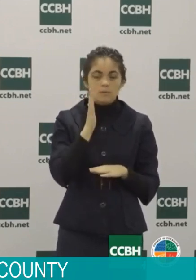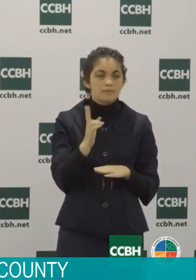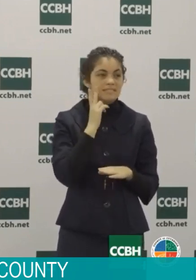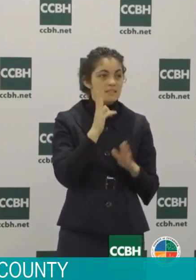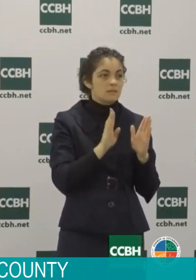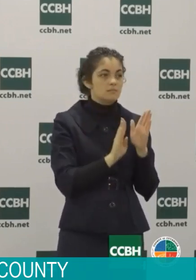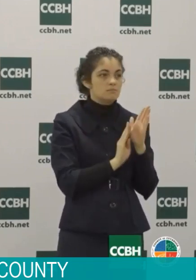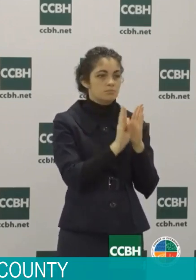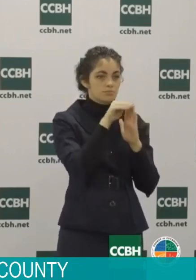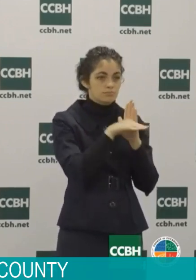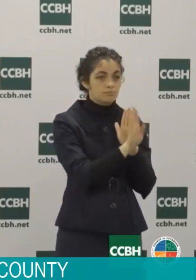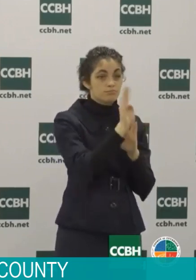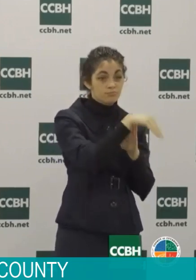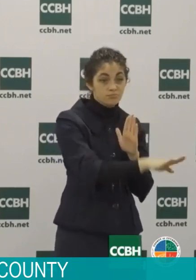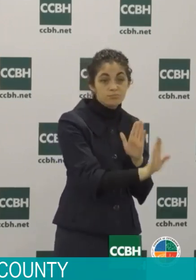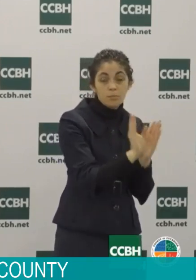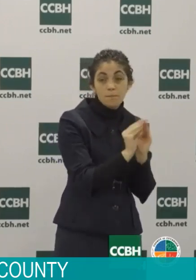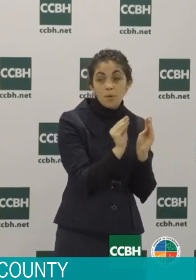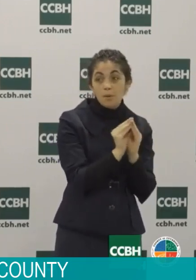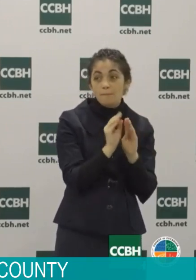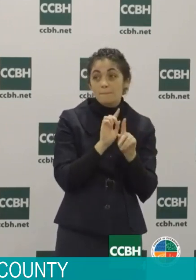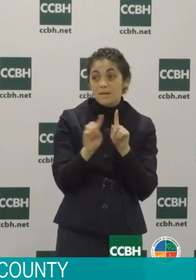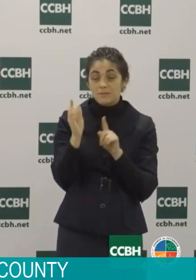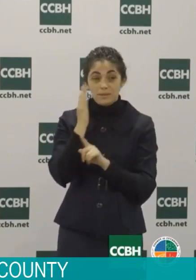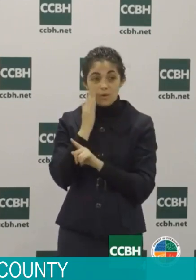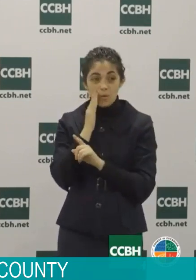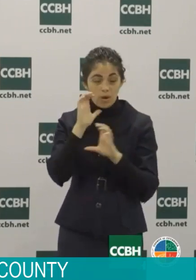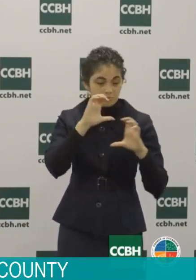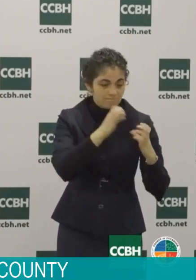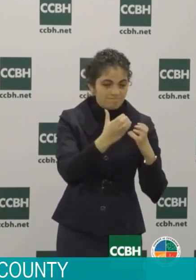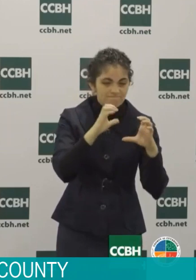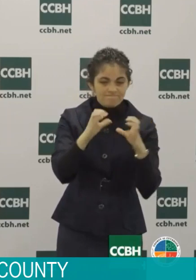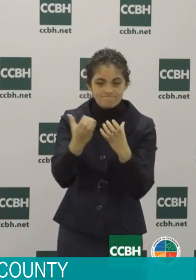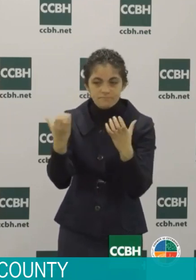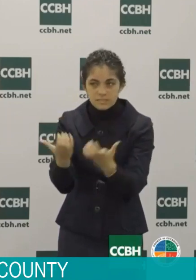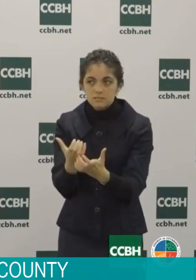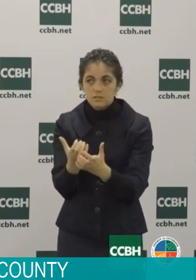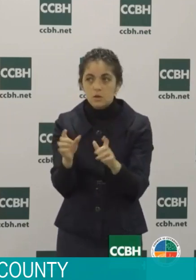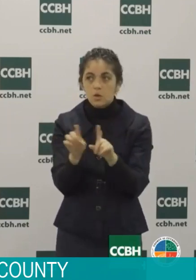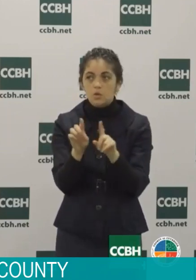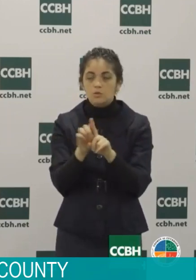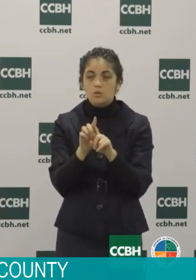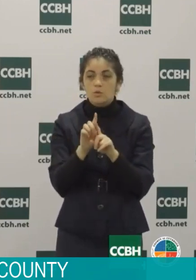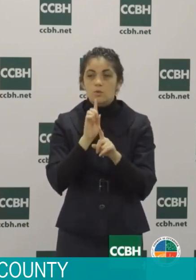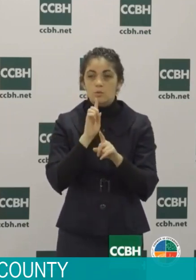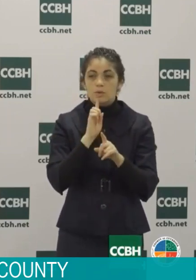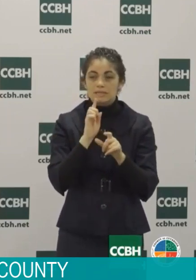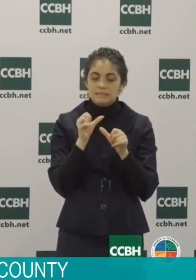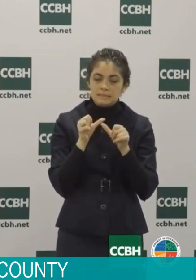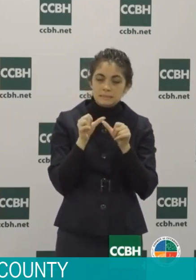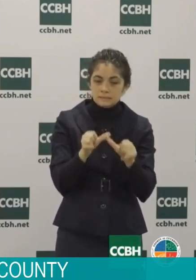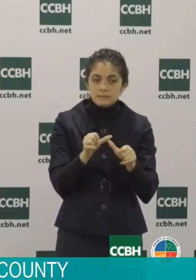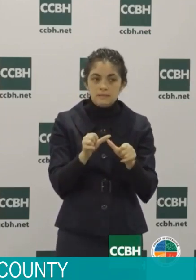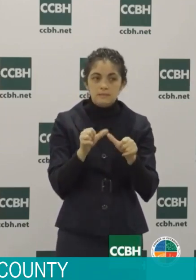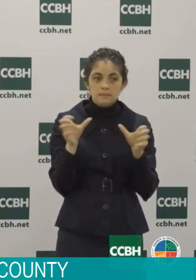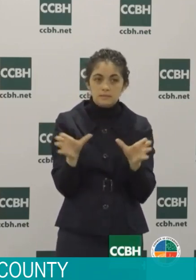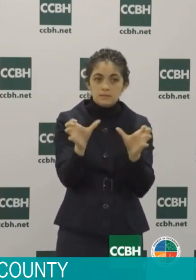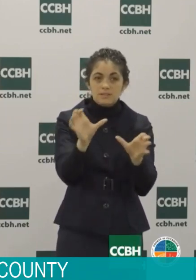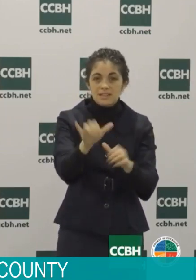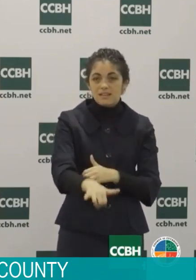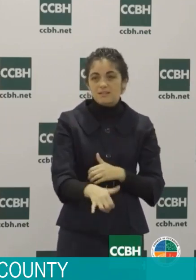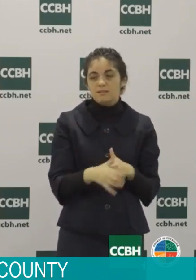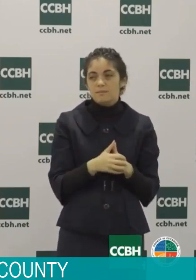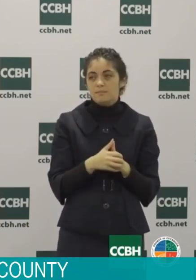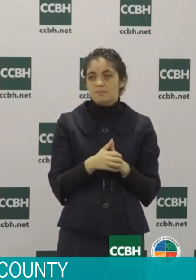more, right? But we also know that these clusters are also driving some of that. So I suspect